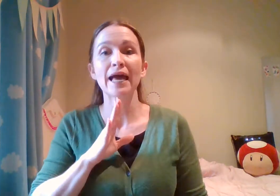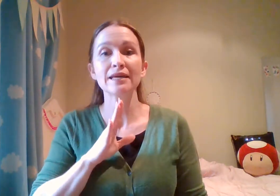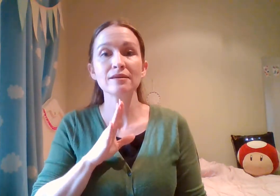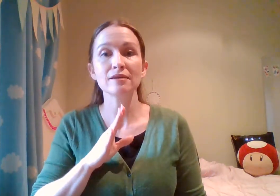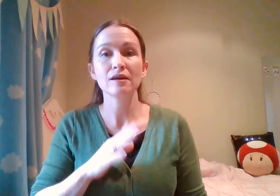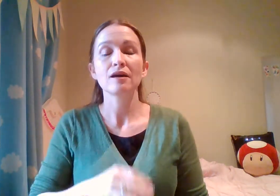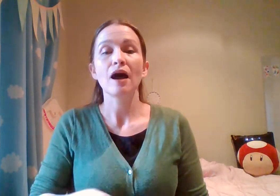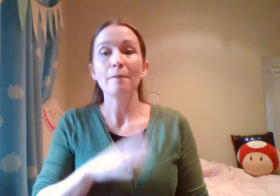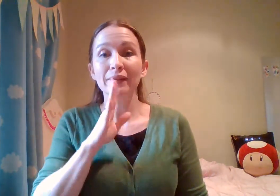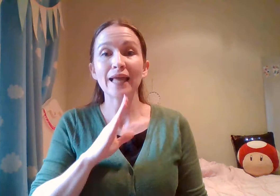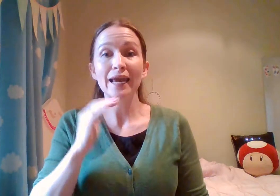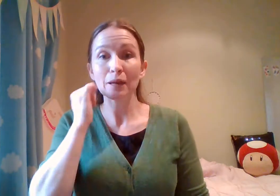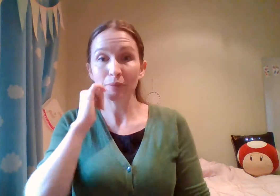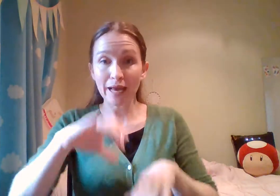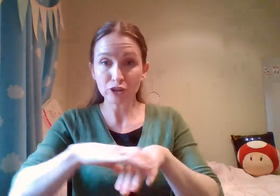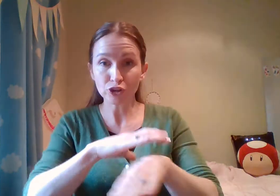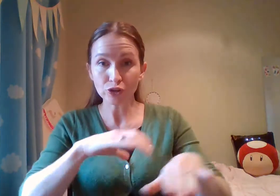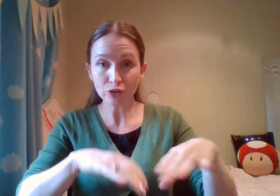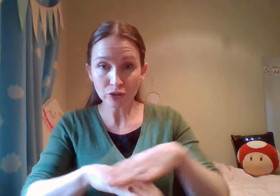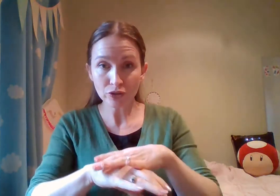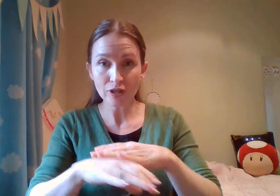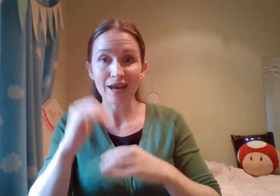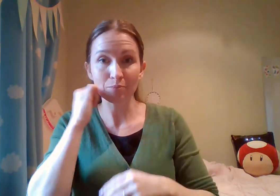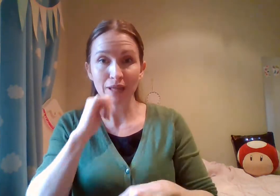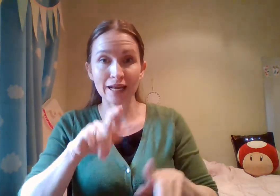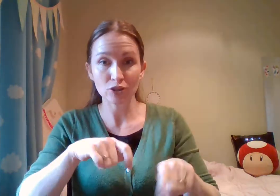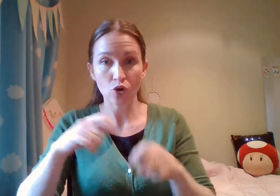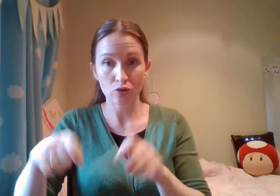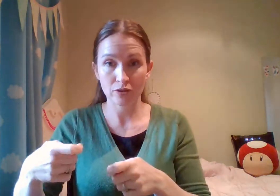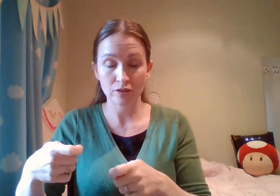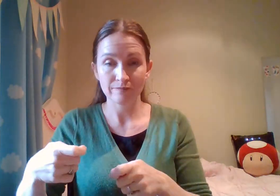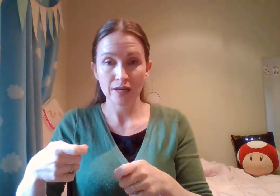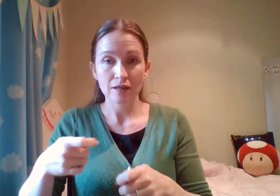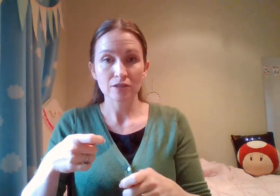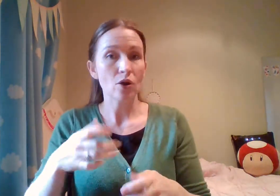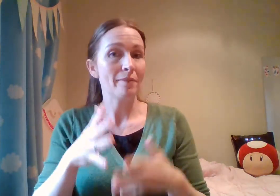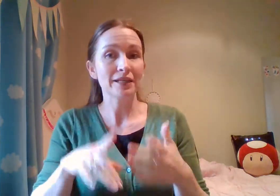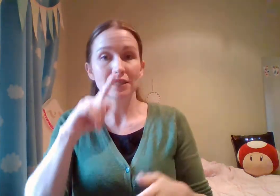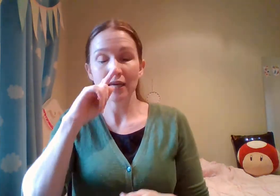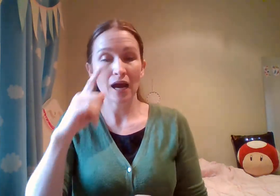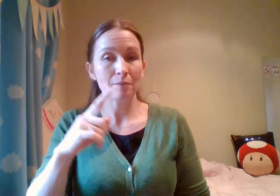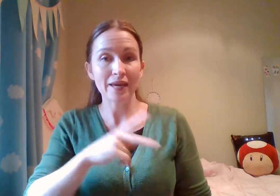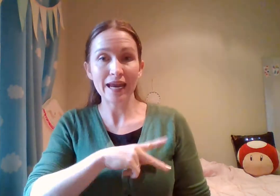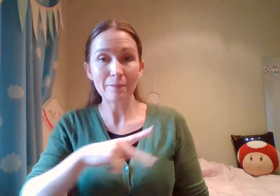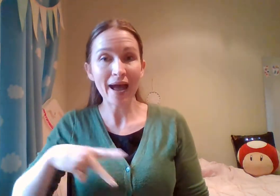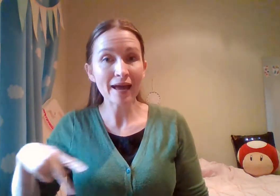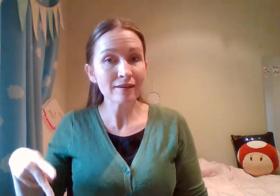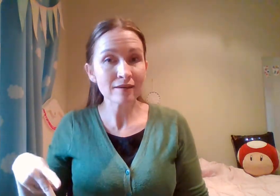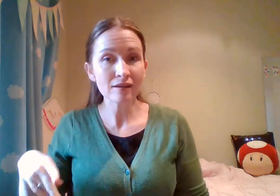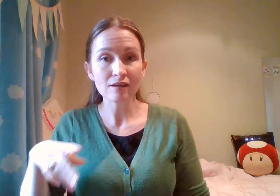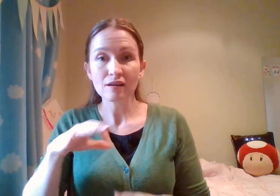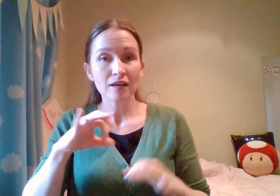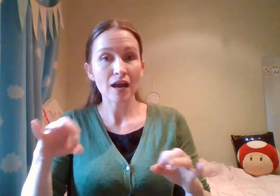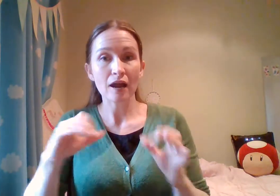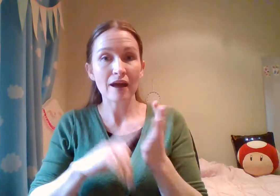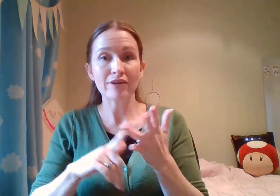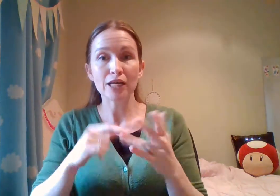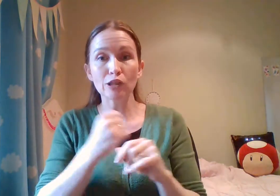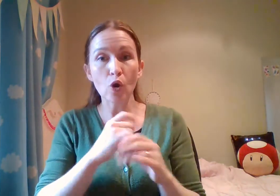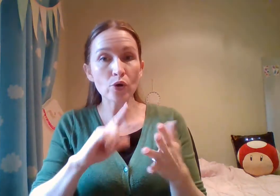plain black shoes and black socks. So it means there can't be any pattern, can't have any logo